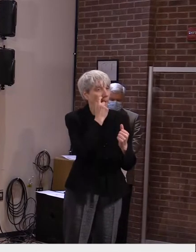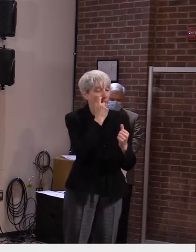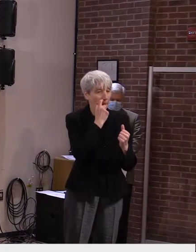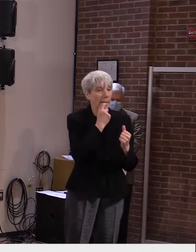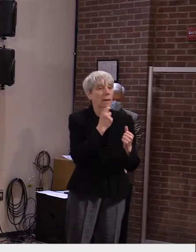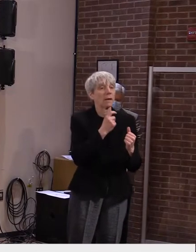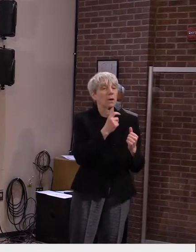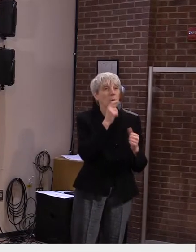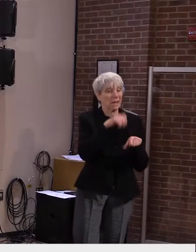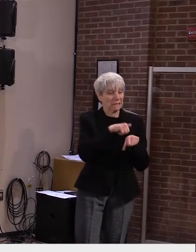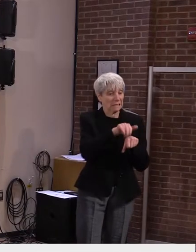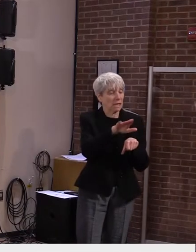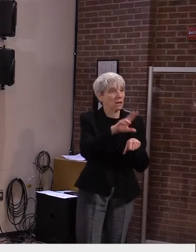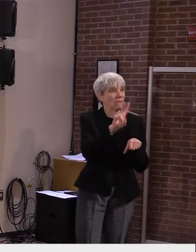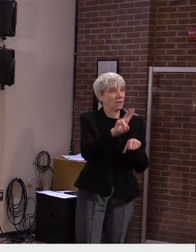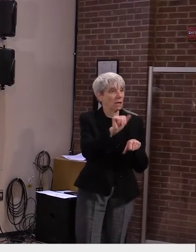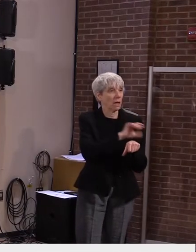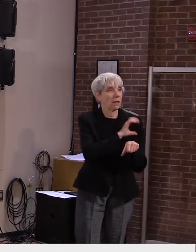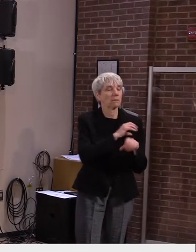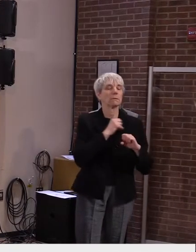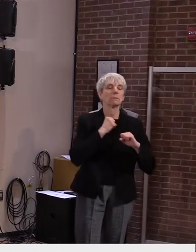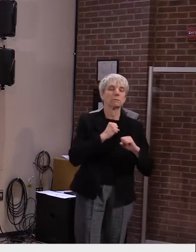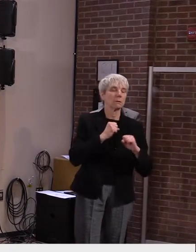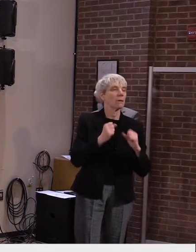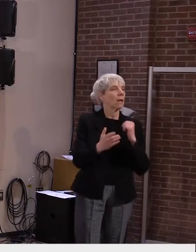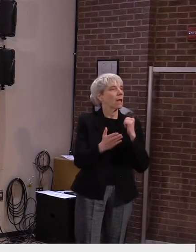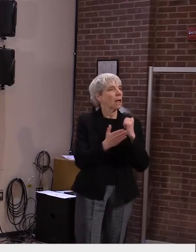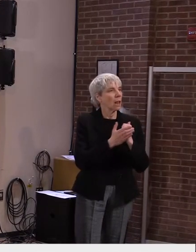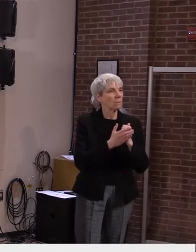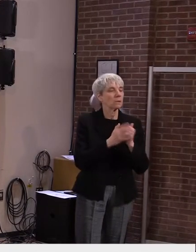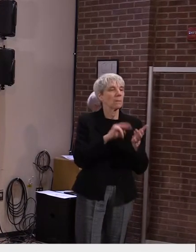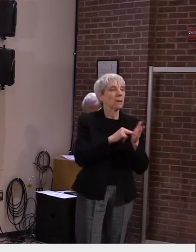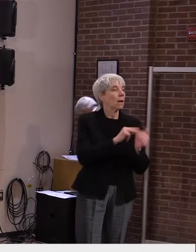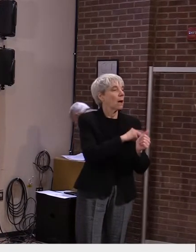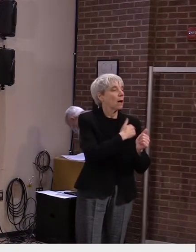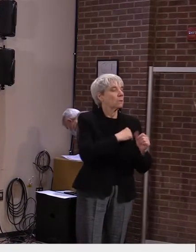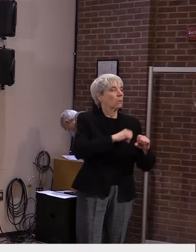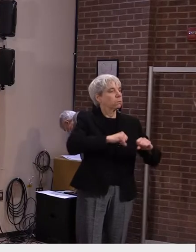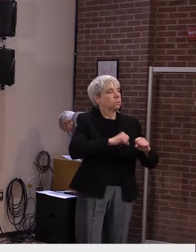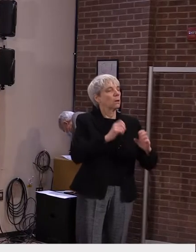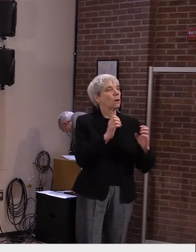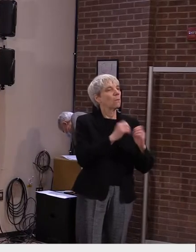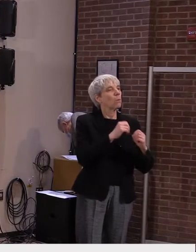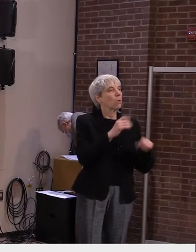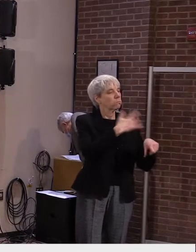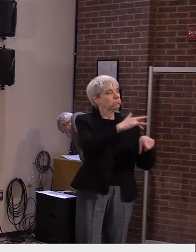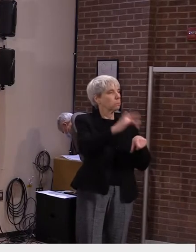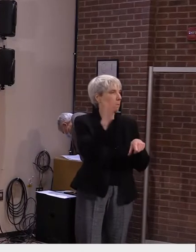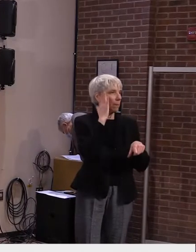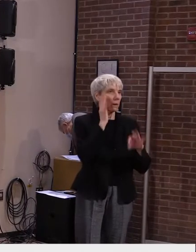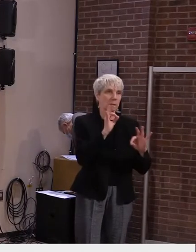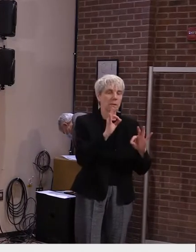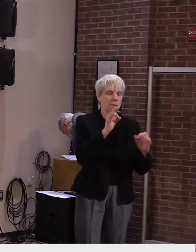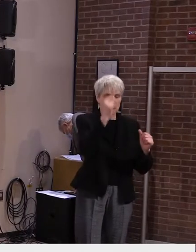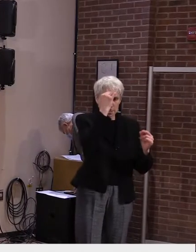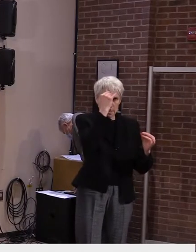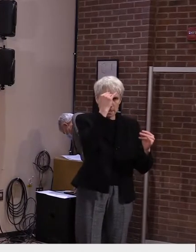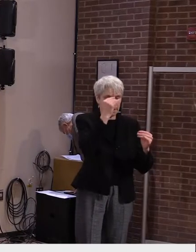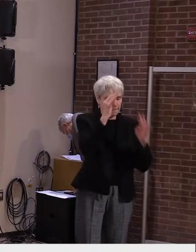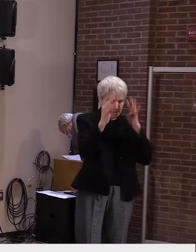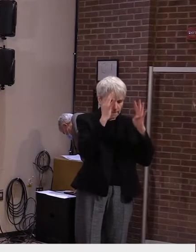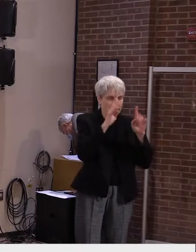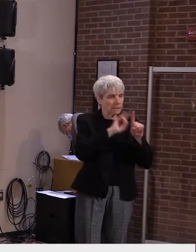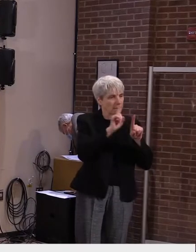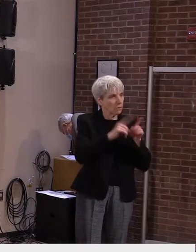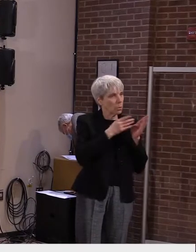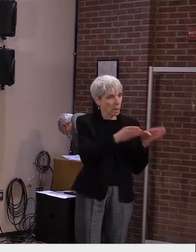to the VA clinic has helped. Everything that we've been doing has helped in that regard. We're still focused on the